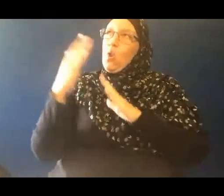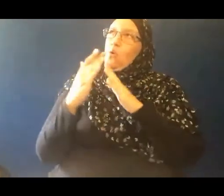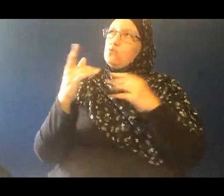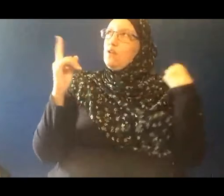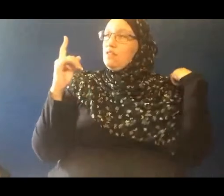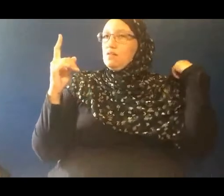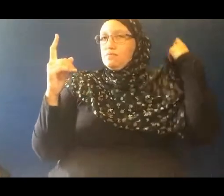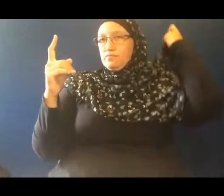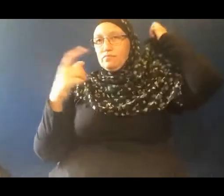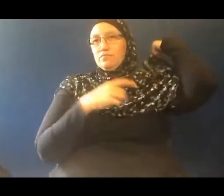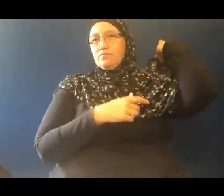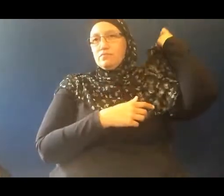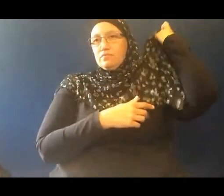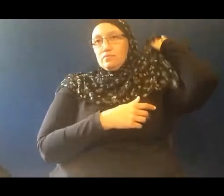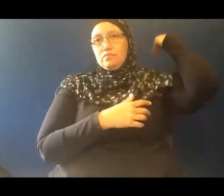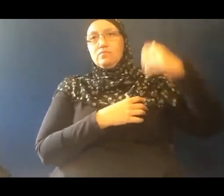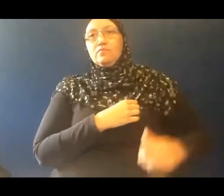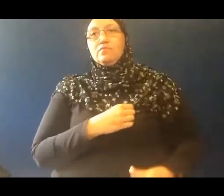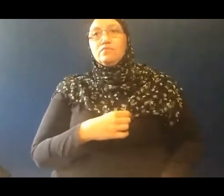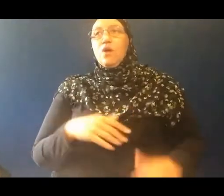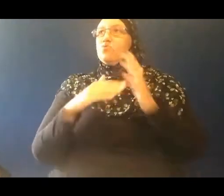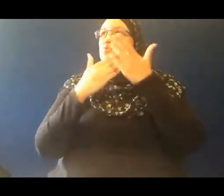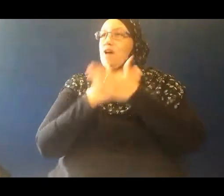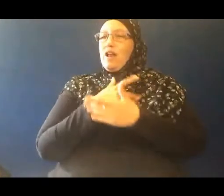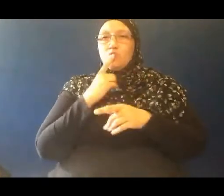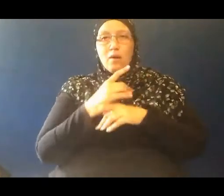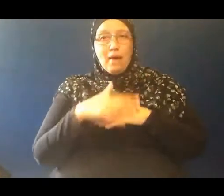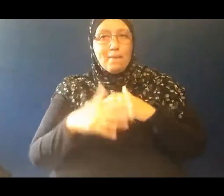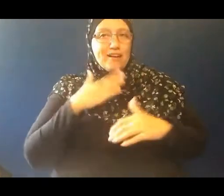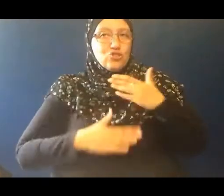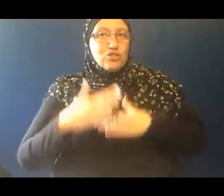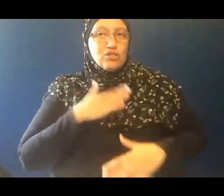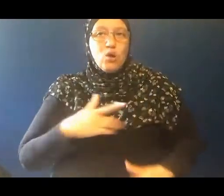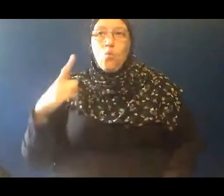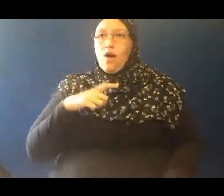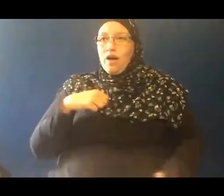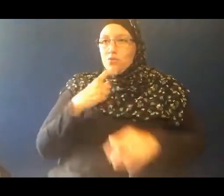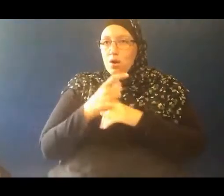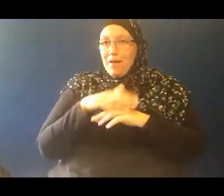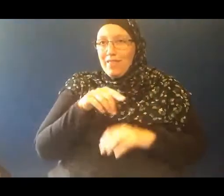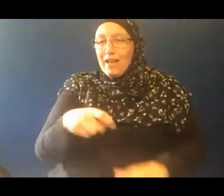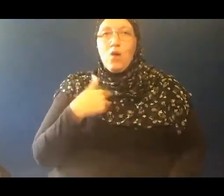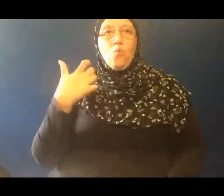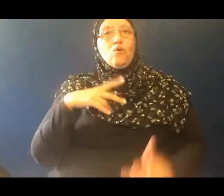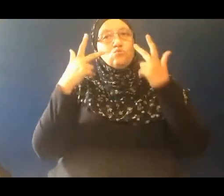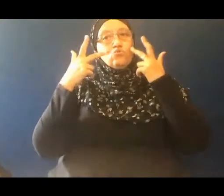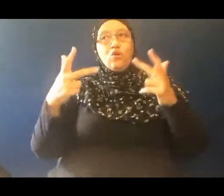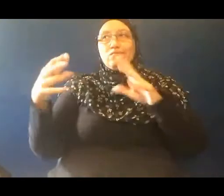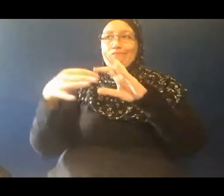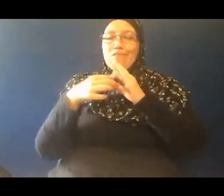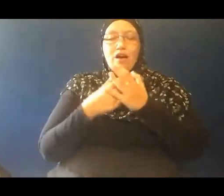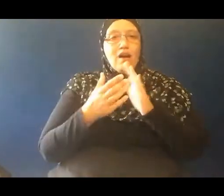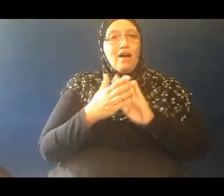we start talking about patience, and the reason that I've chosen it, you will see that, because I want to relate it to the fasting month of